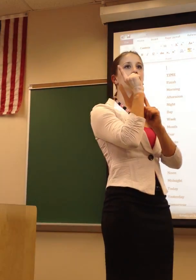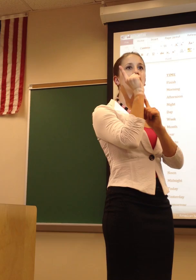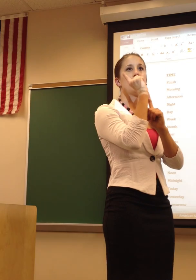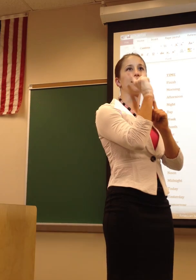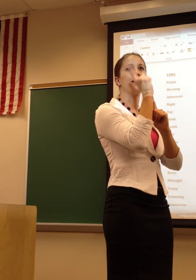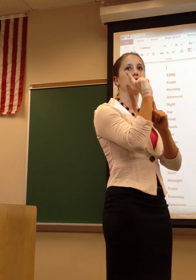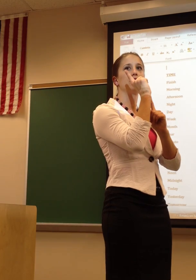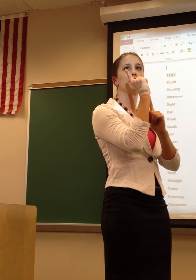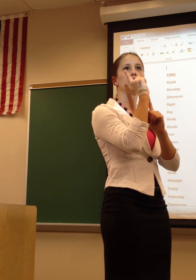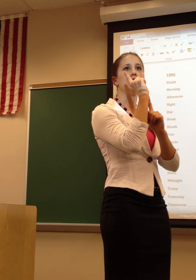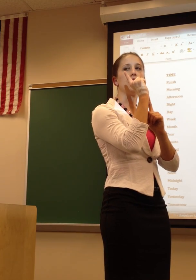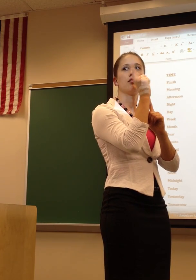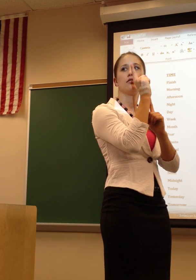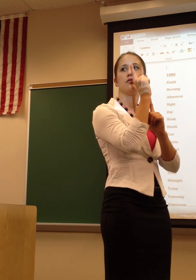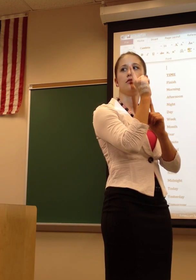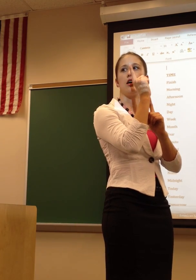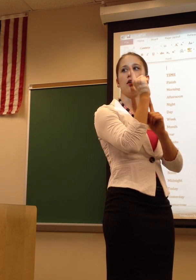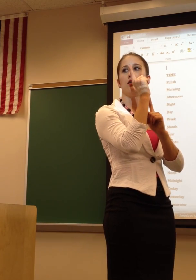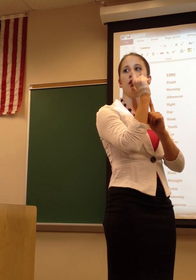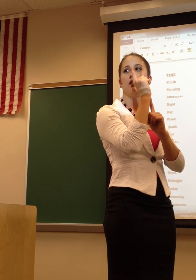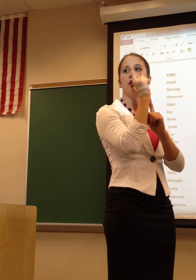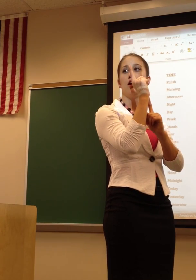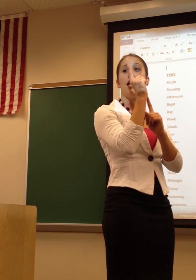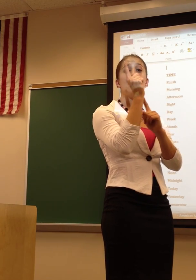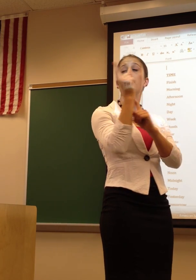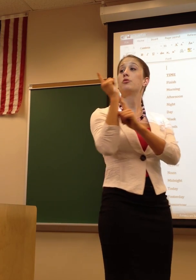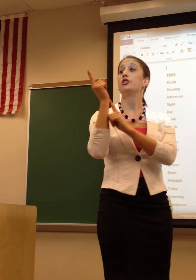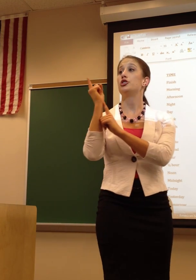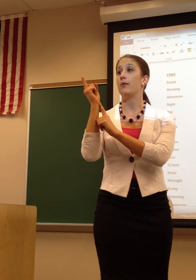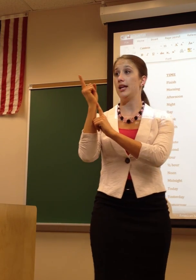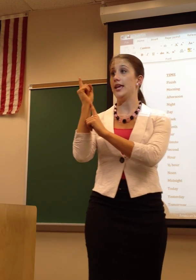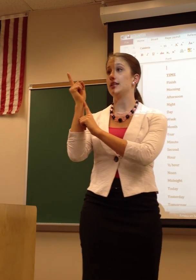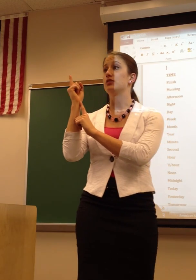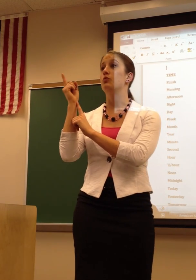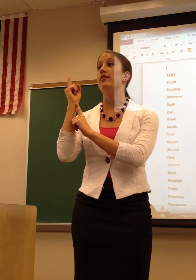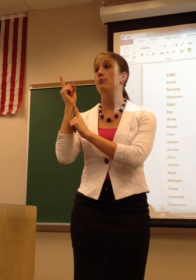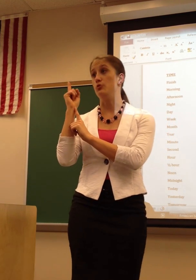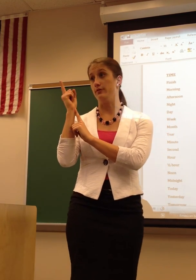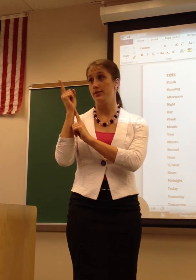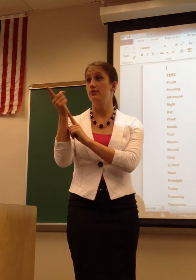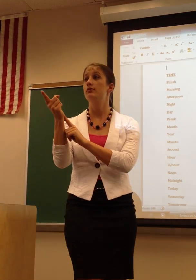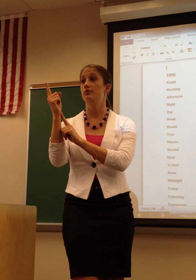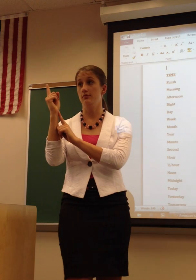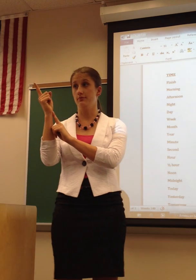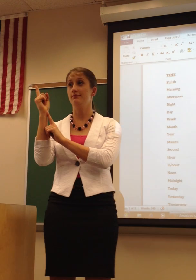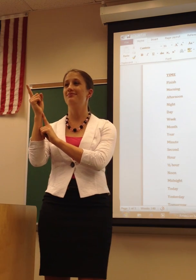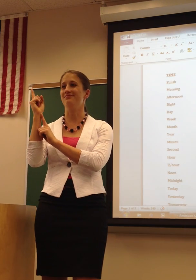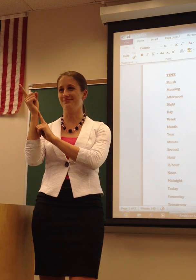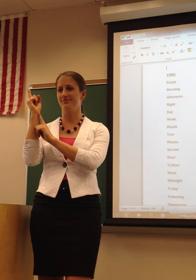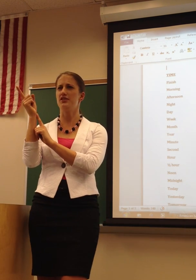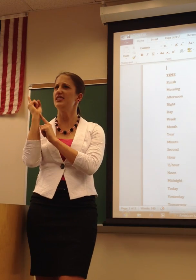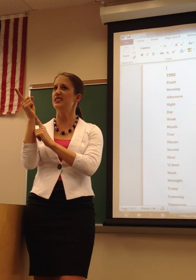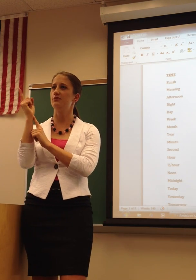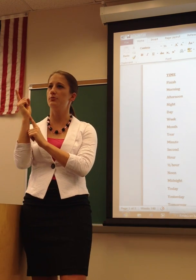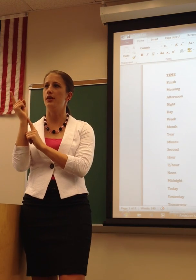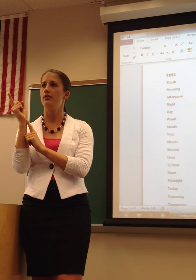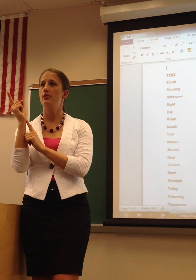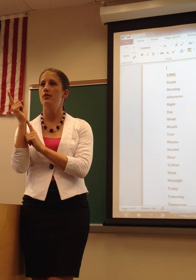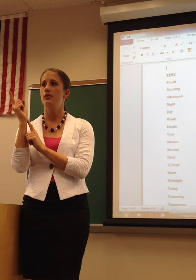For like tick. Oh, yeah, remember your dominant hand is the one that moves. If you were trying to say 3 minutes, would you just